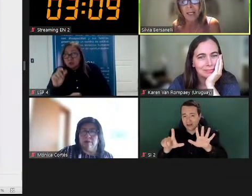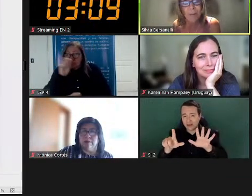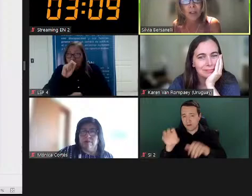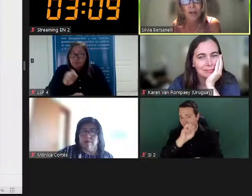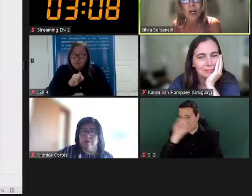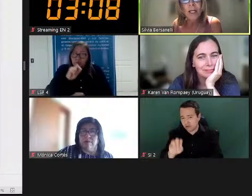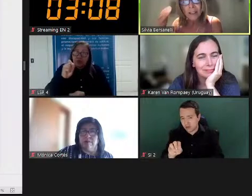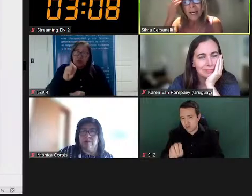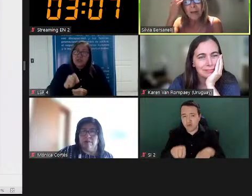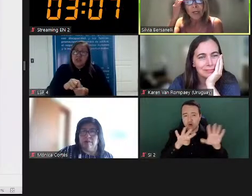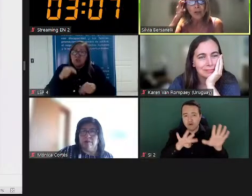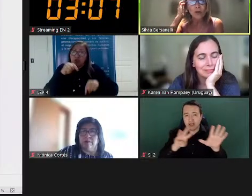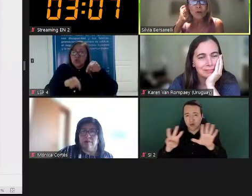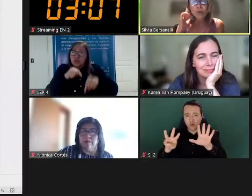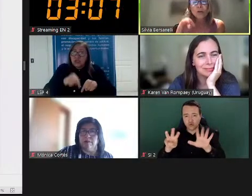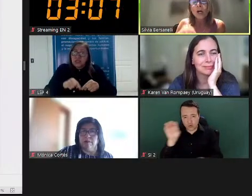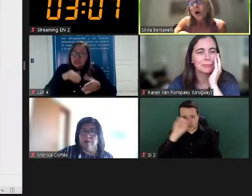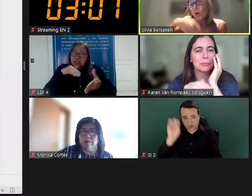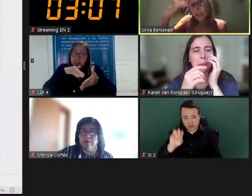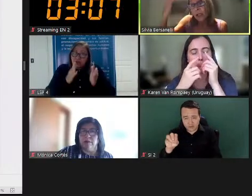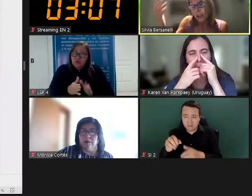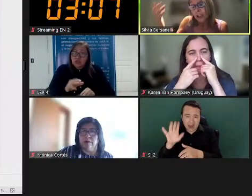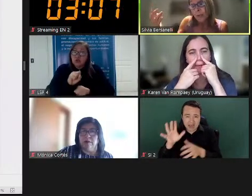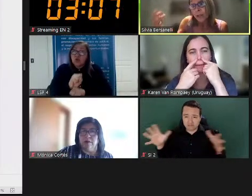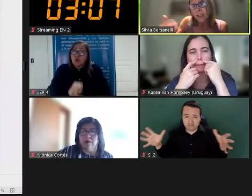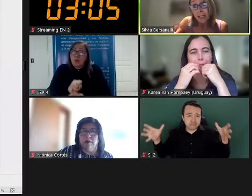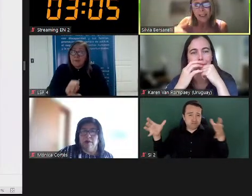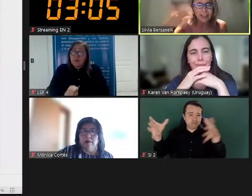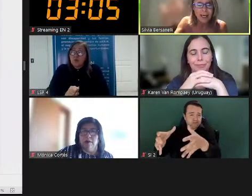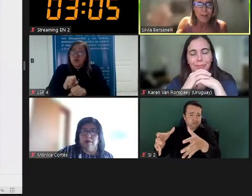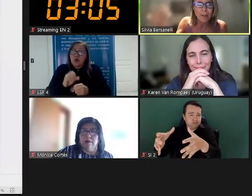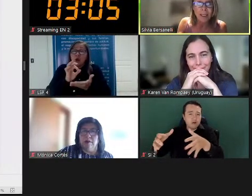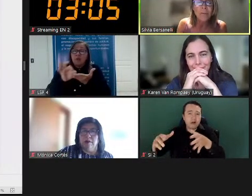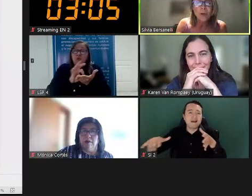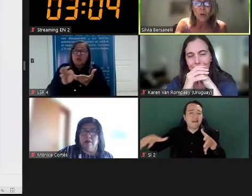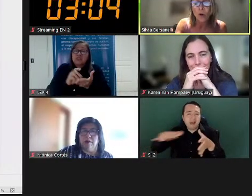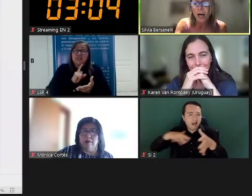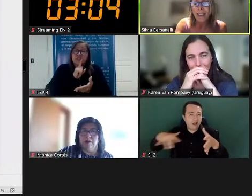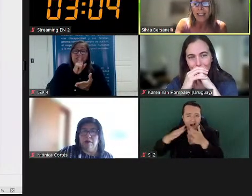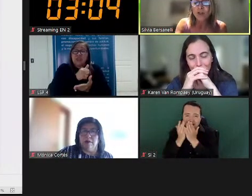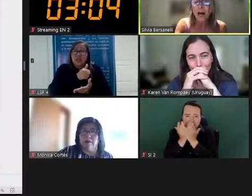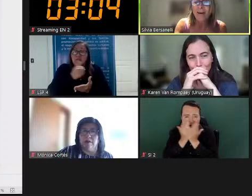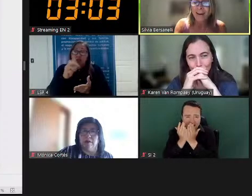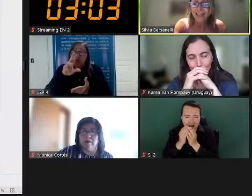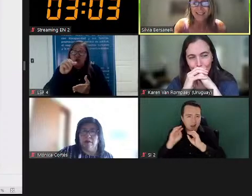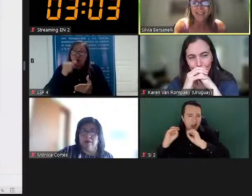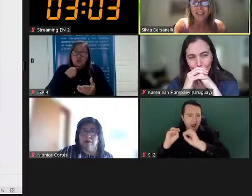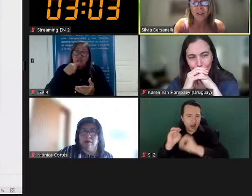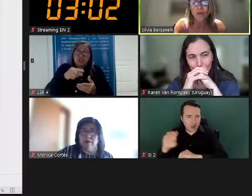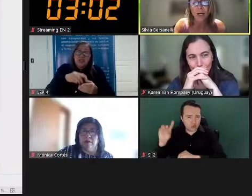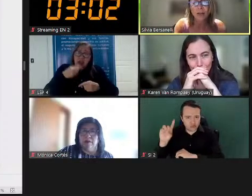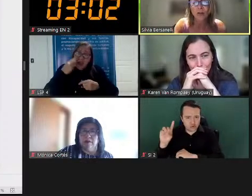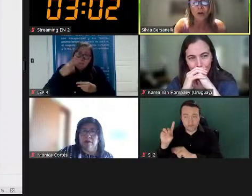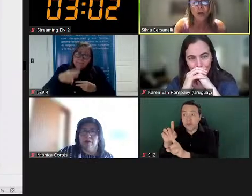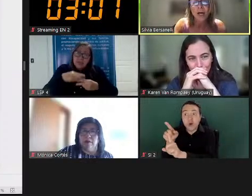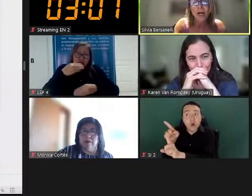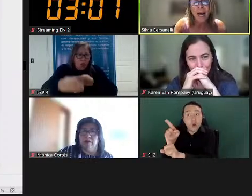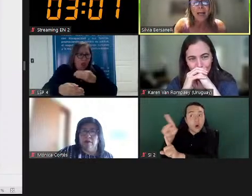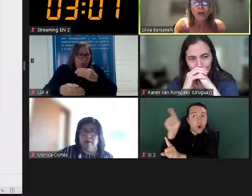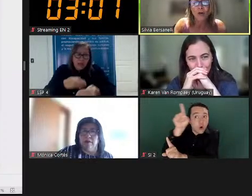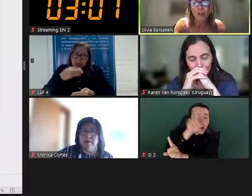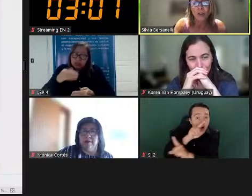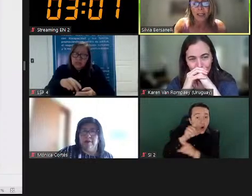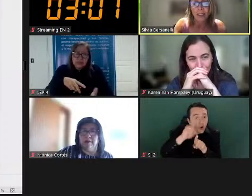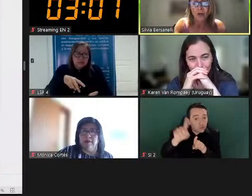of students with disabilities in common education and other provinces that have actually not